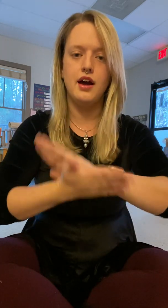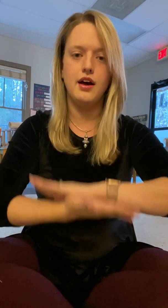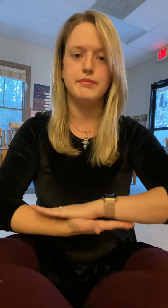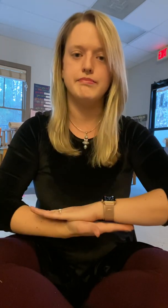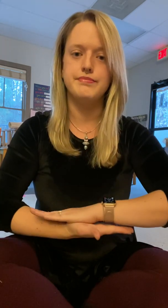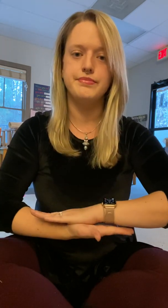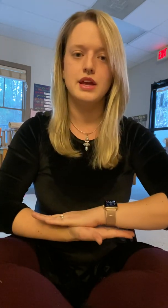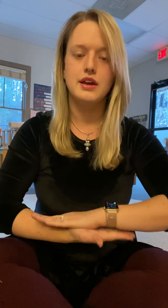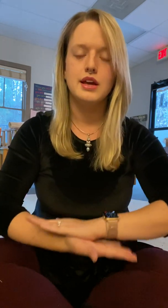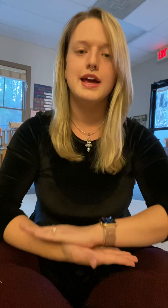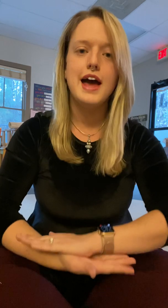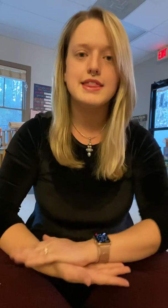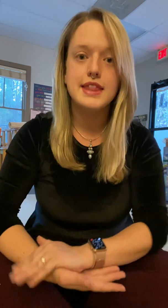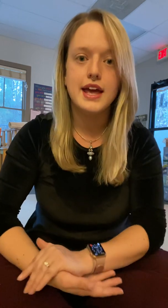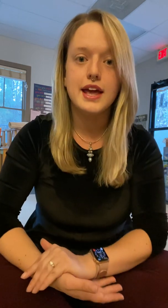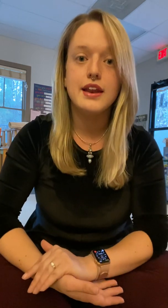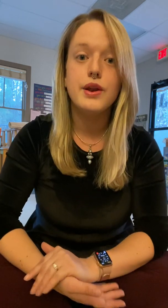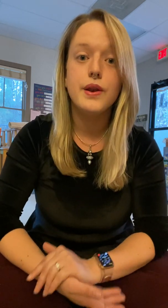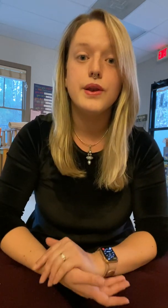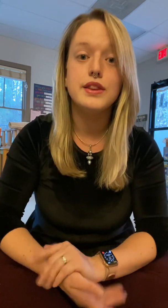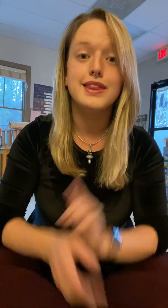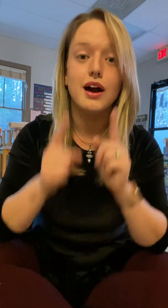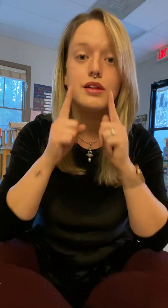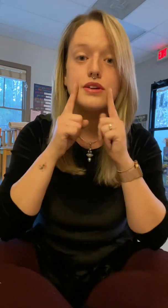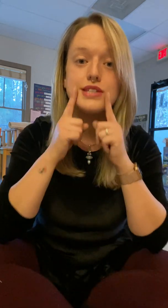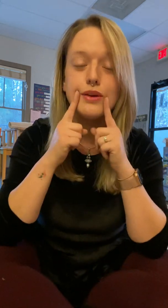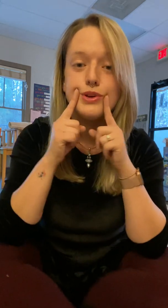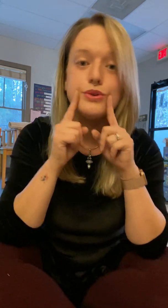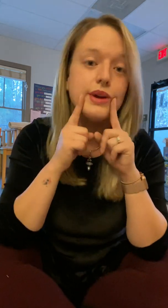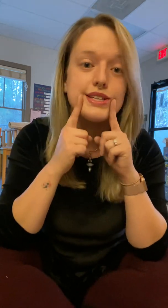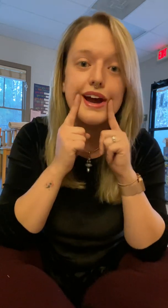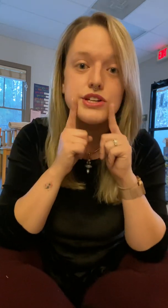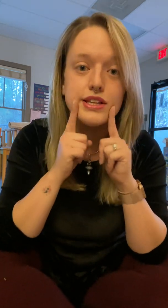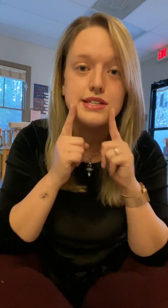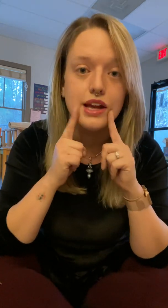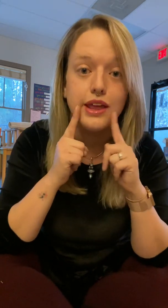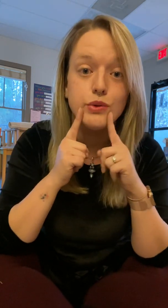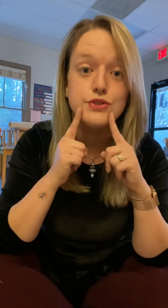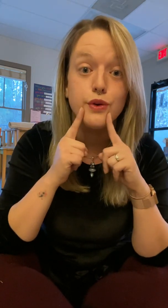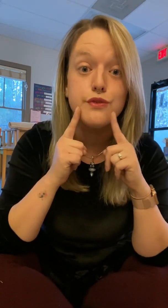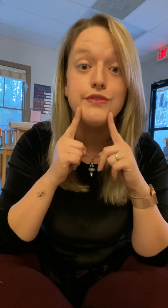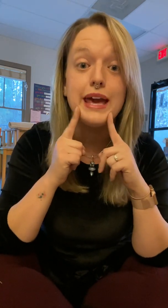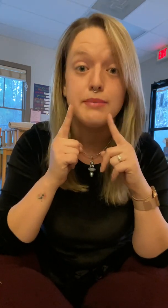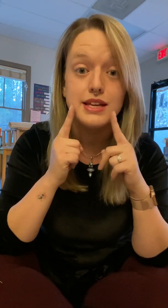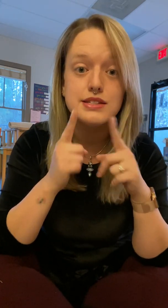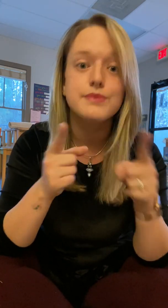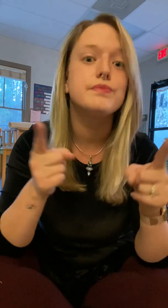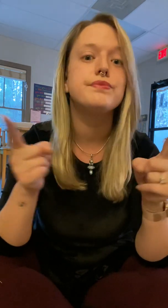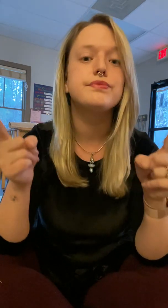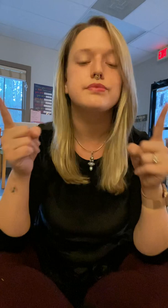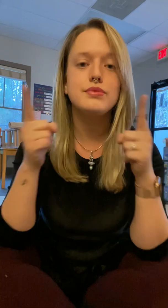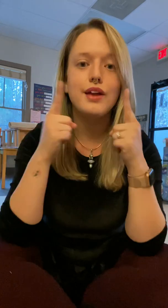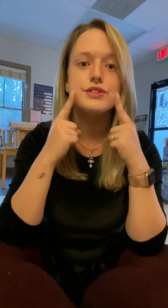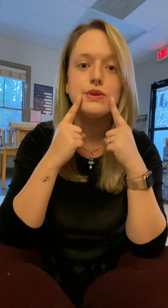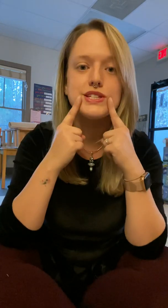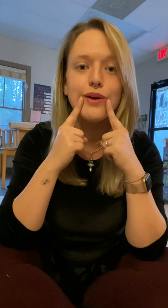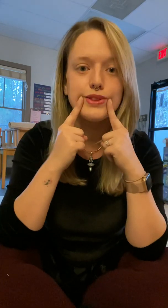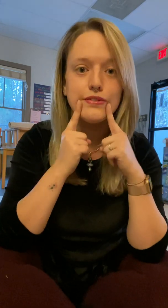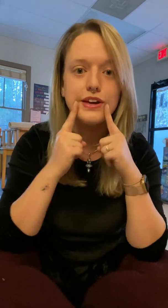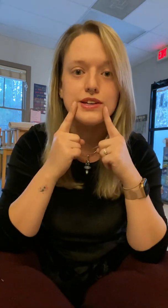Become. And then the other sign we're doing is actually the sign language for famous. So we start with our fingers next